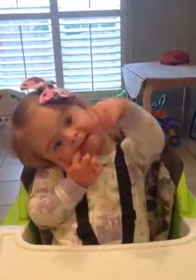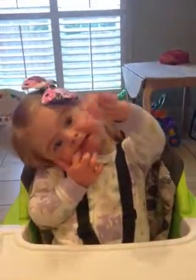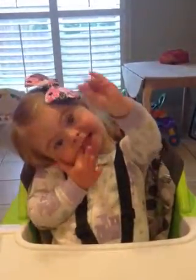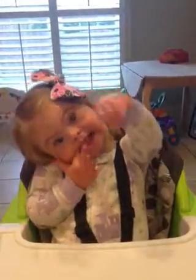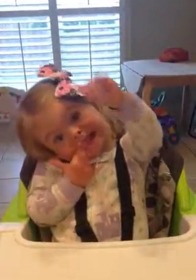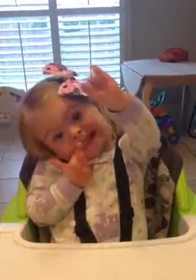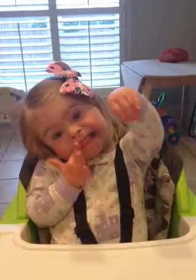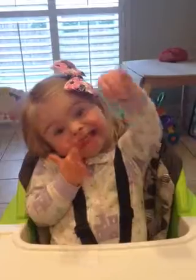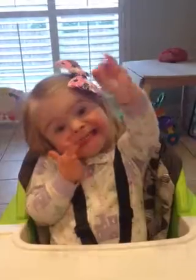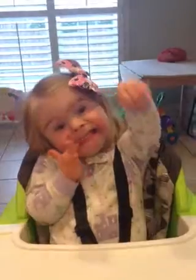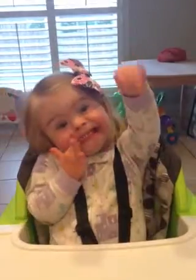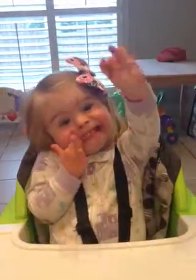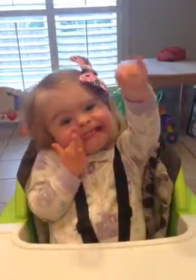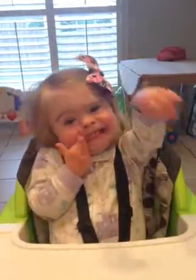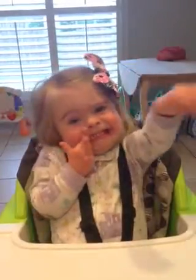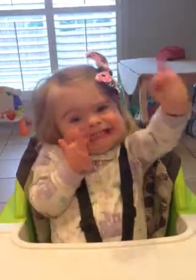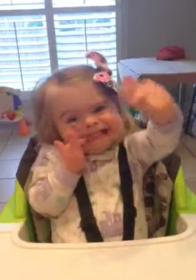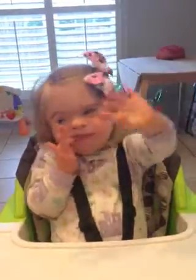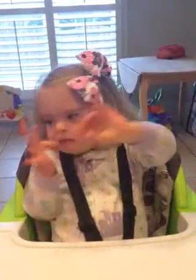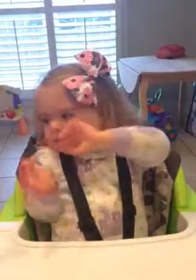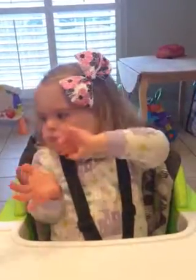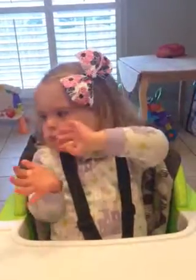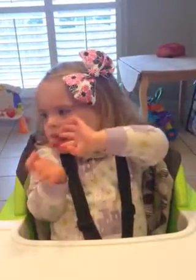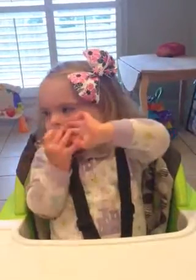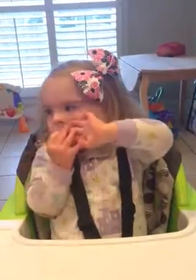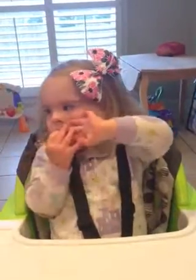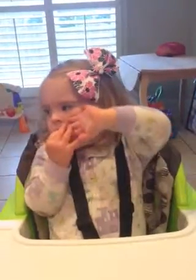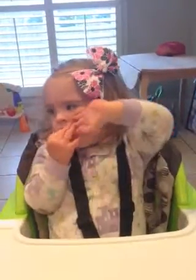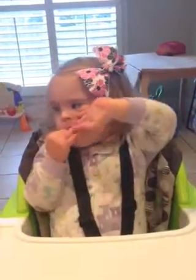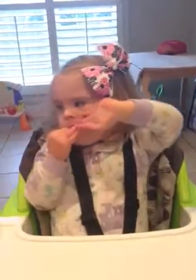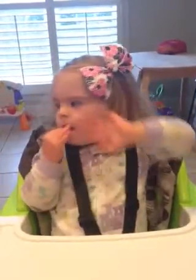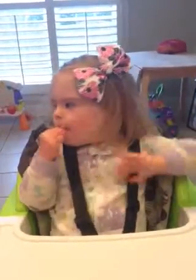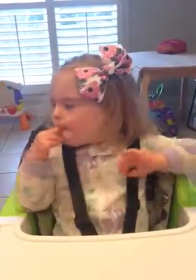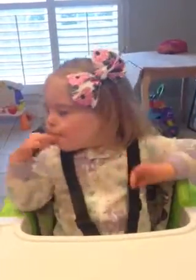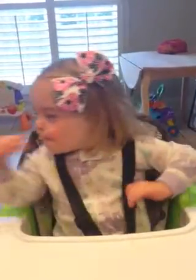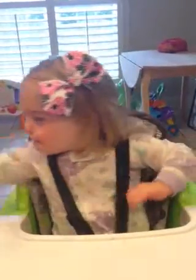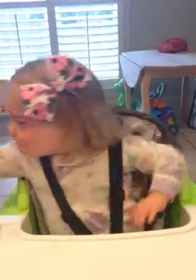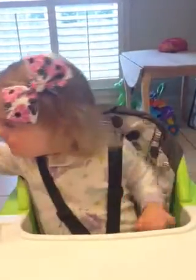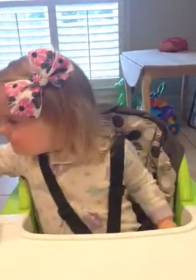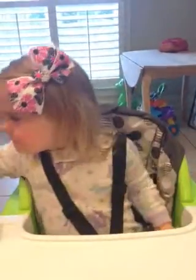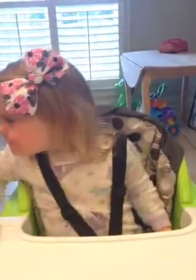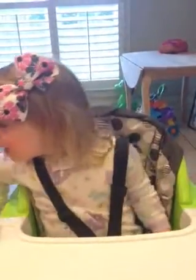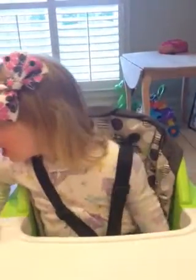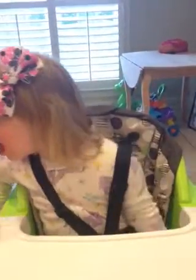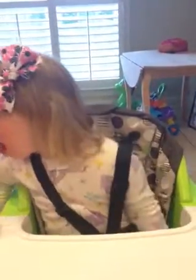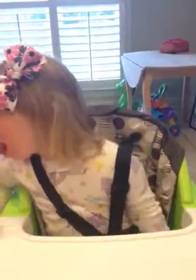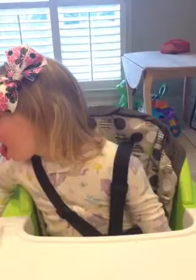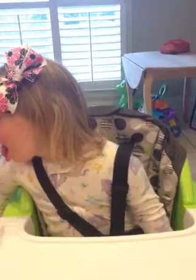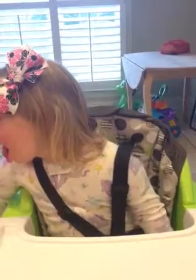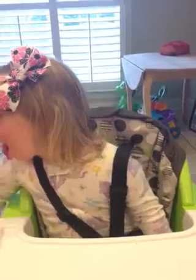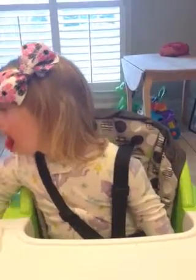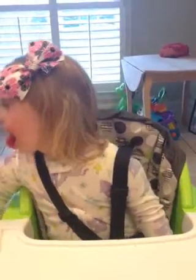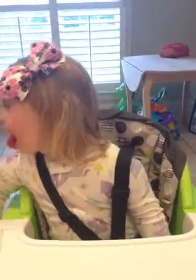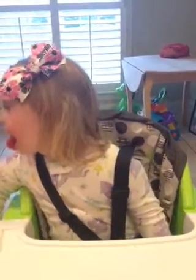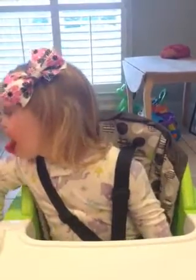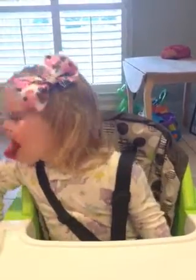say, Lila, do you want to go do something? And she'll go, and you say yes, and she'll